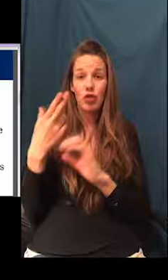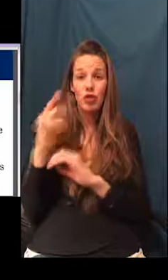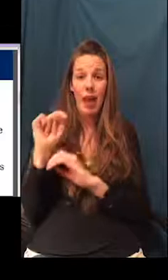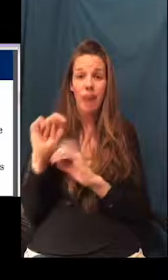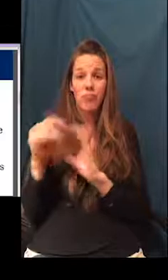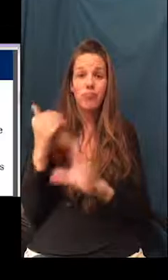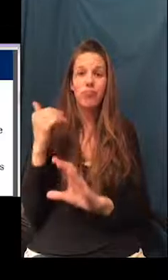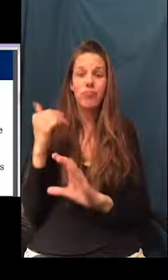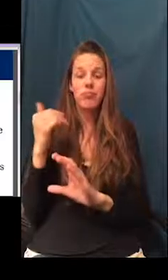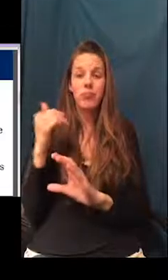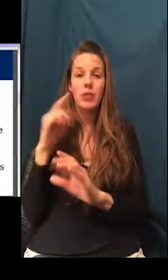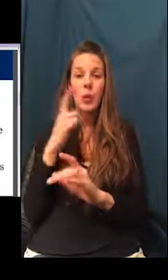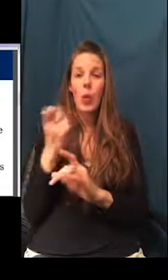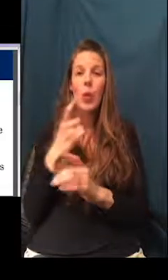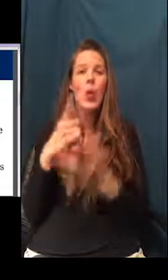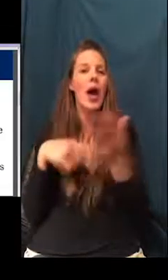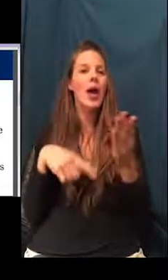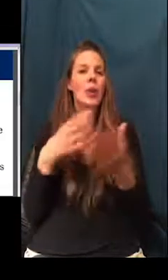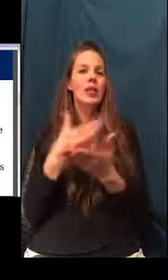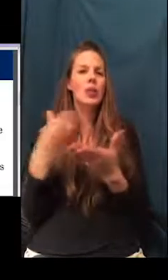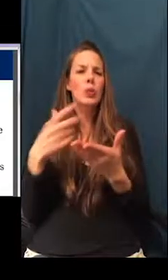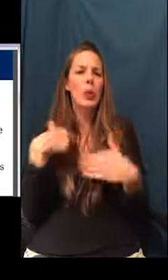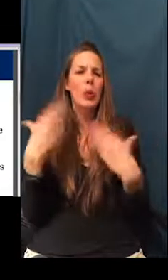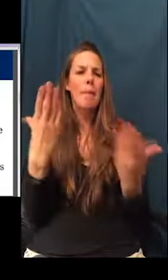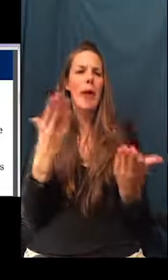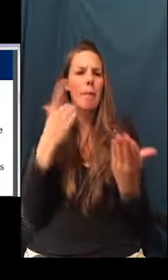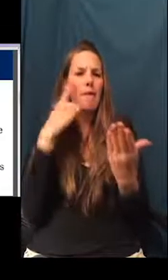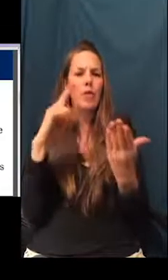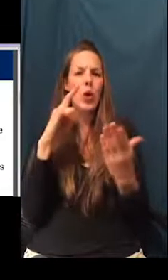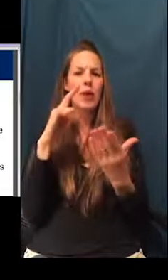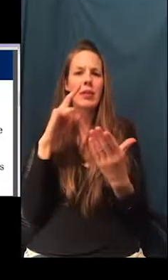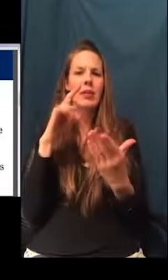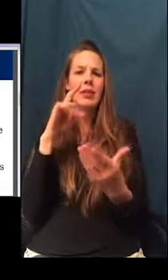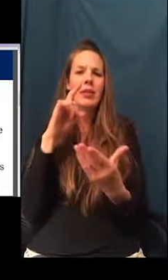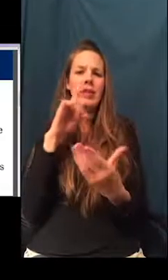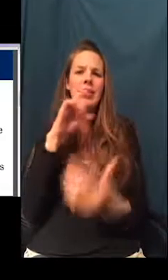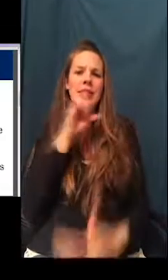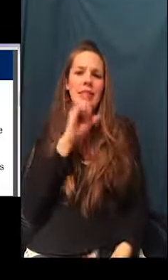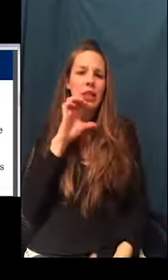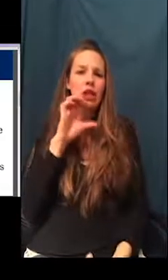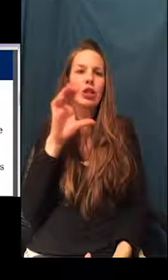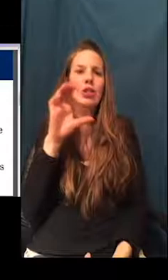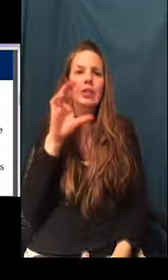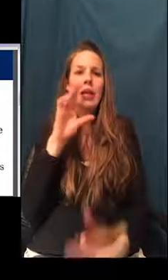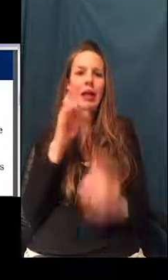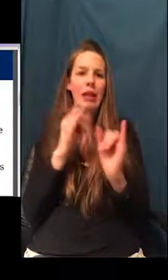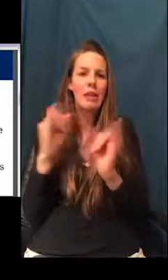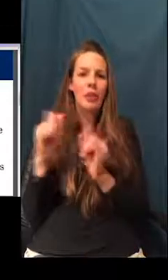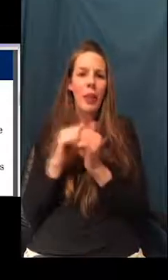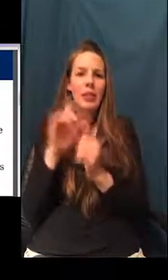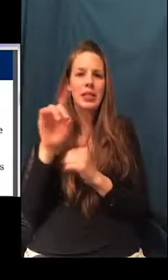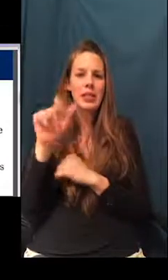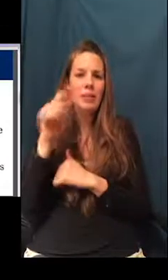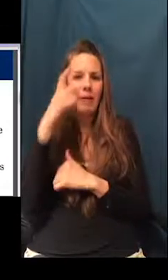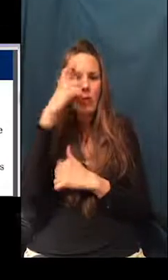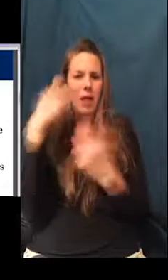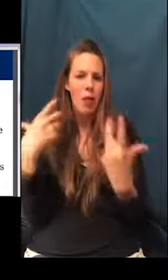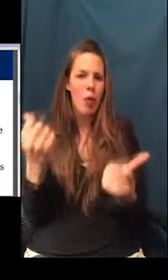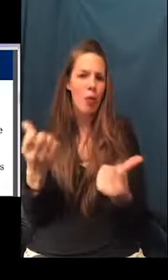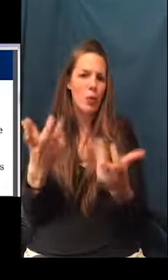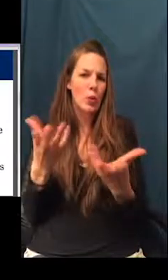our chat is, what resources would you recommend for seniors and individuals with disabilities for mental